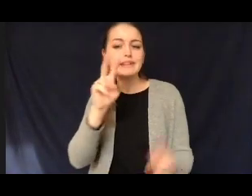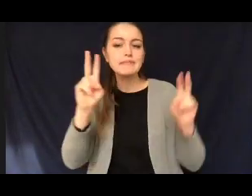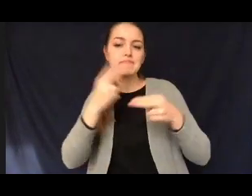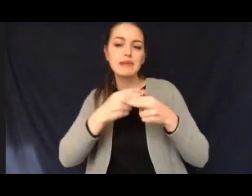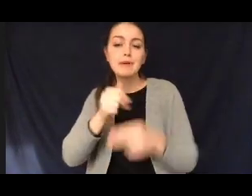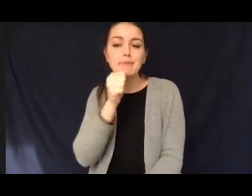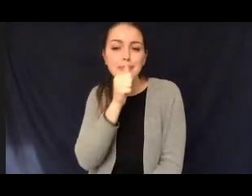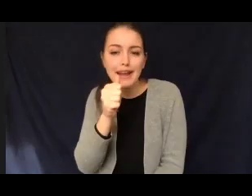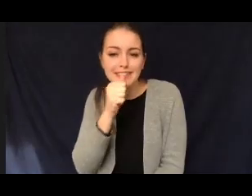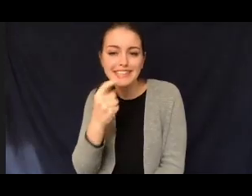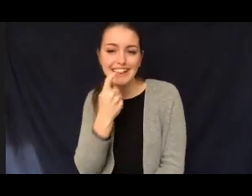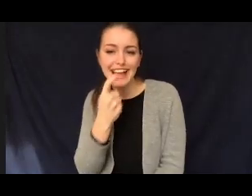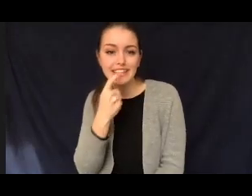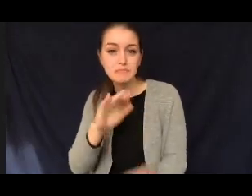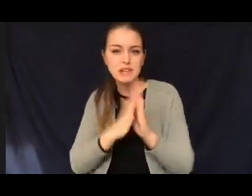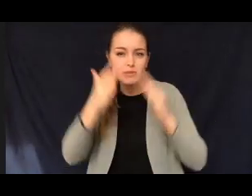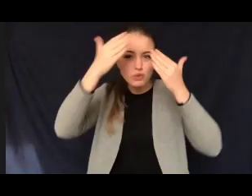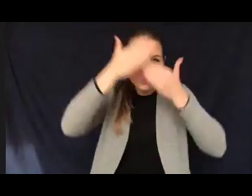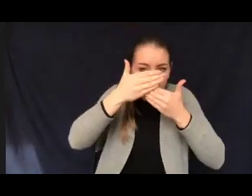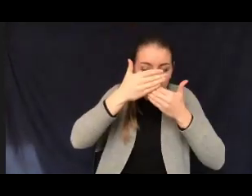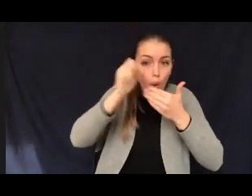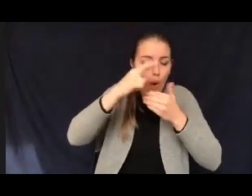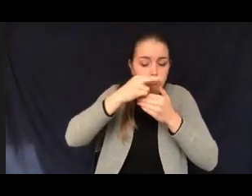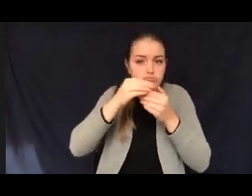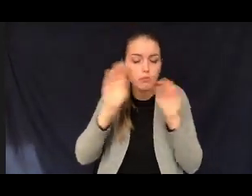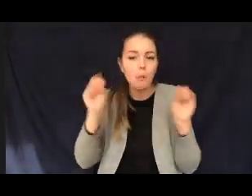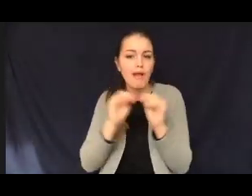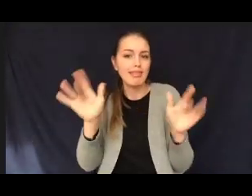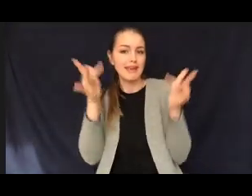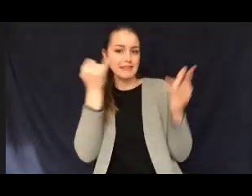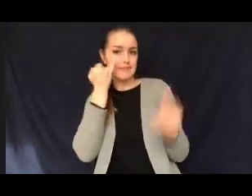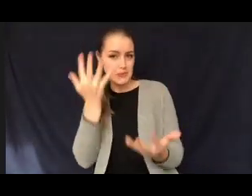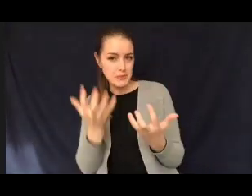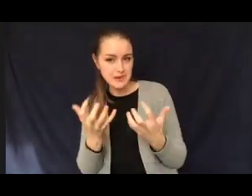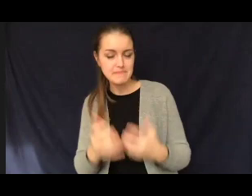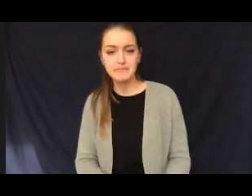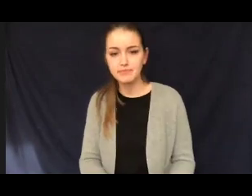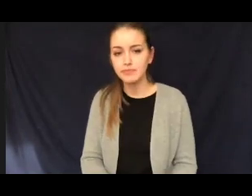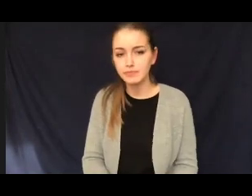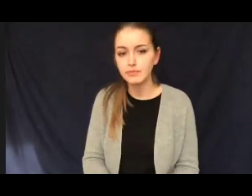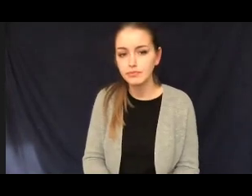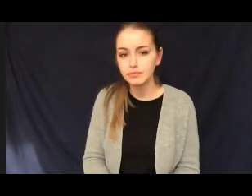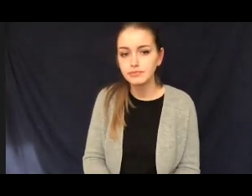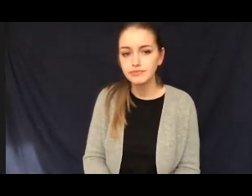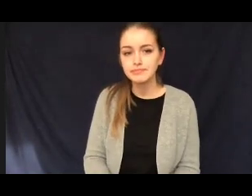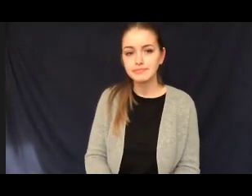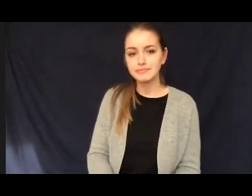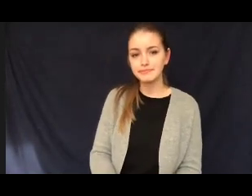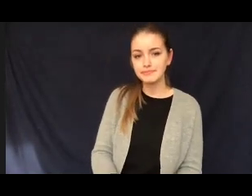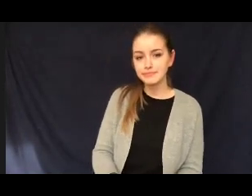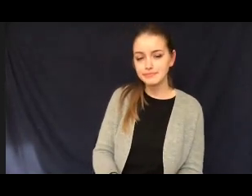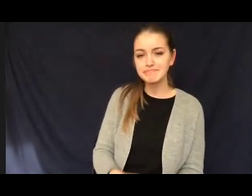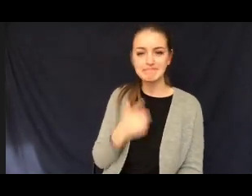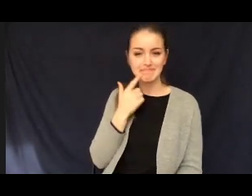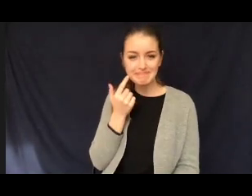Uh-huh. So that's So what you that can is. see through Yeah, it you can right imagine now. 11 years ago, people fell down when I did that. They were like, what? It's like